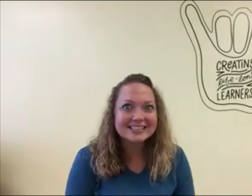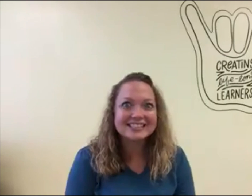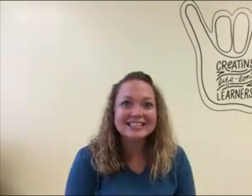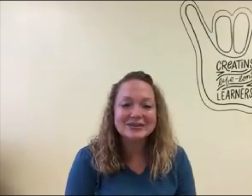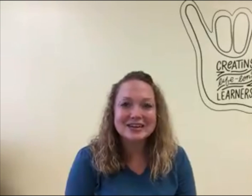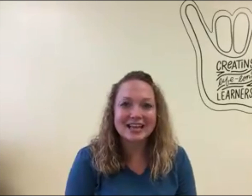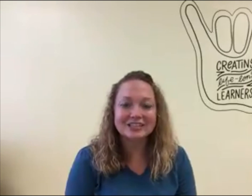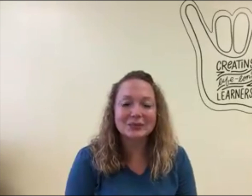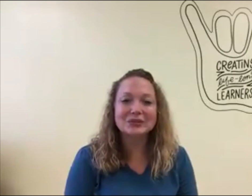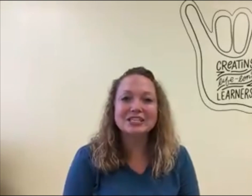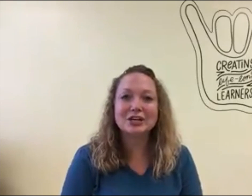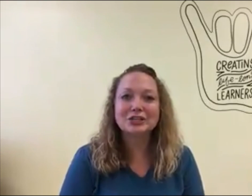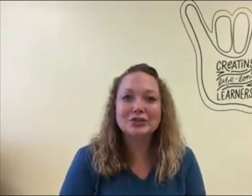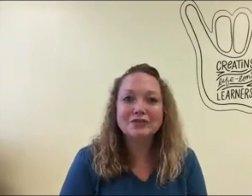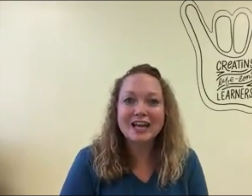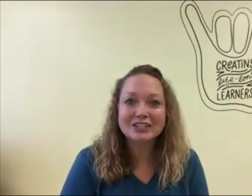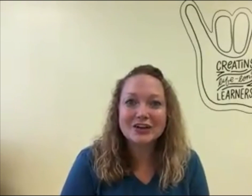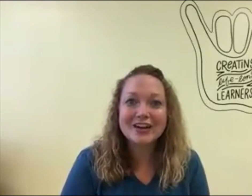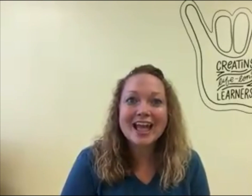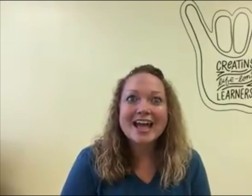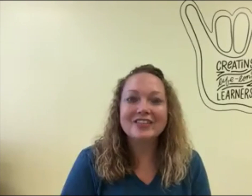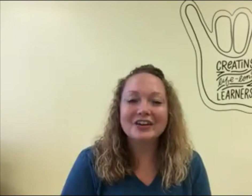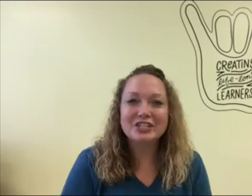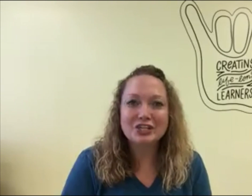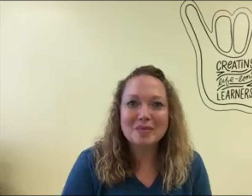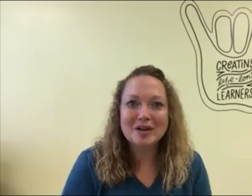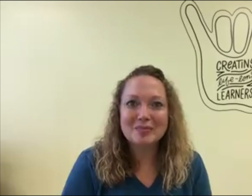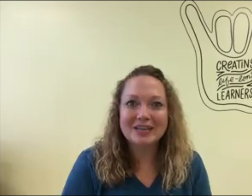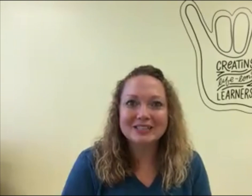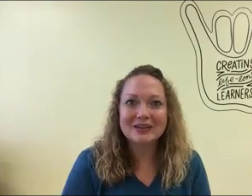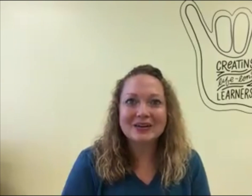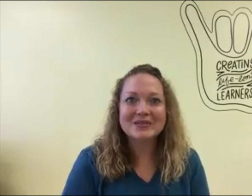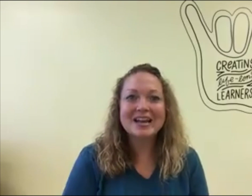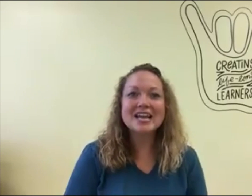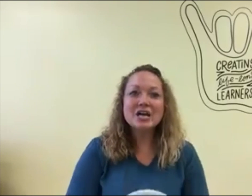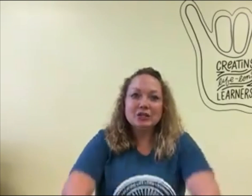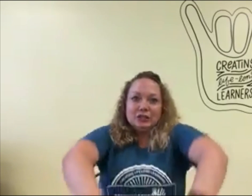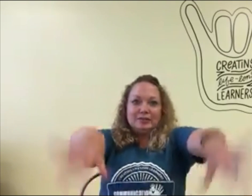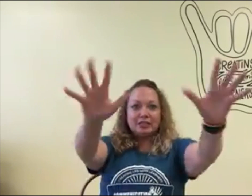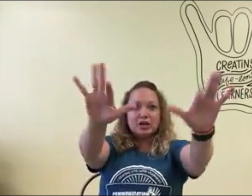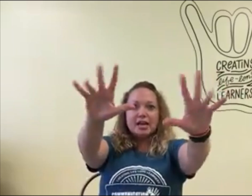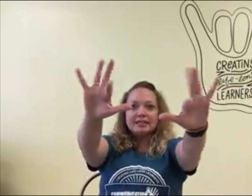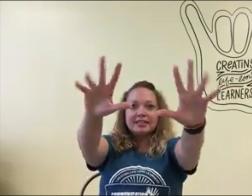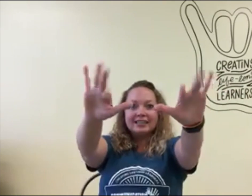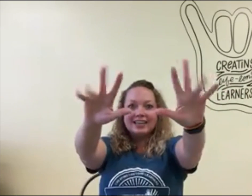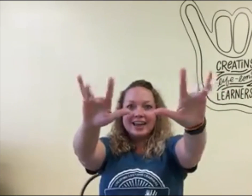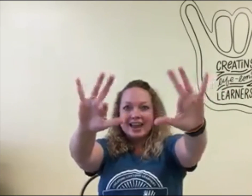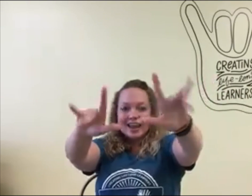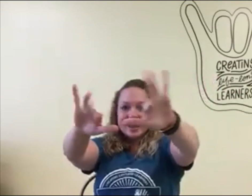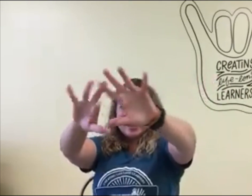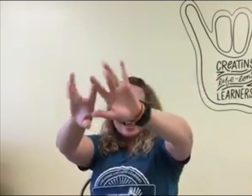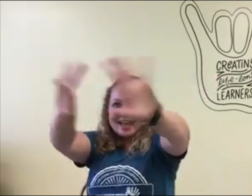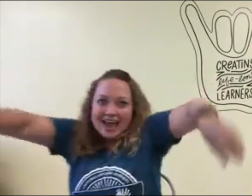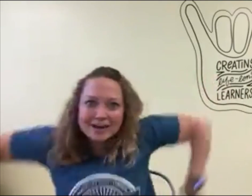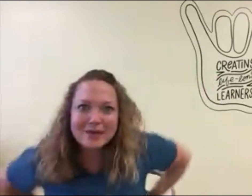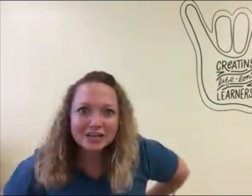we'll sing our Shoe Fly song, and then I'll teach you my goodbye song. Are you ready? So let me see your hands. And hide them behind your back. Are you